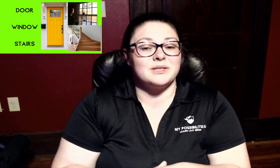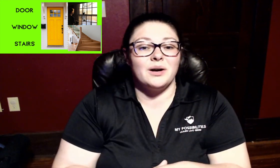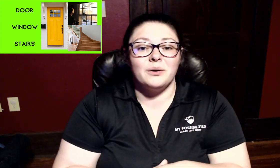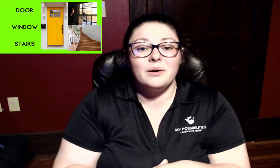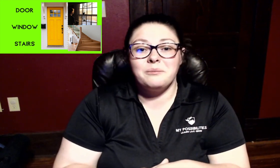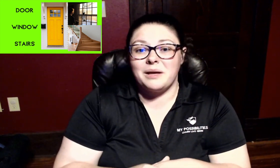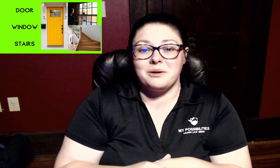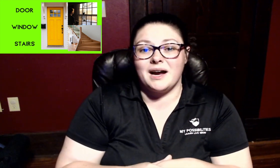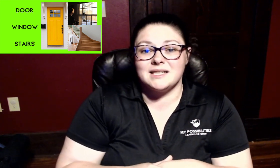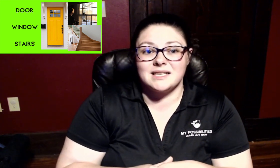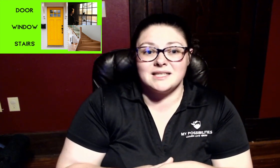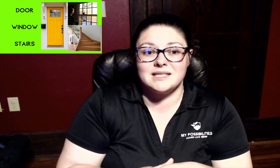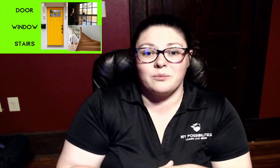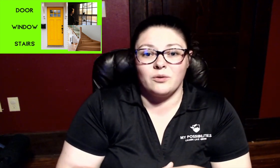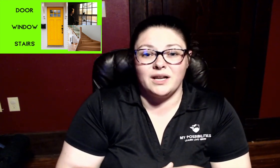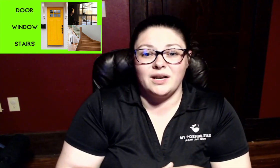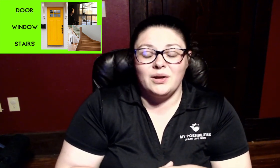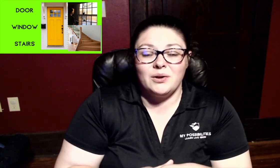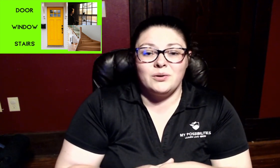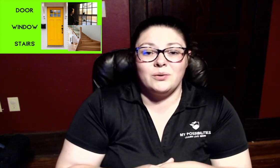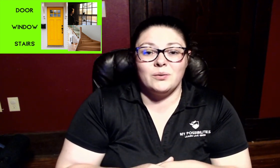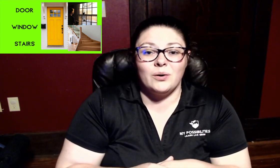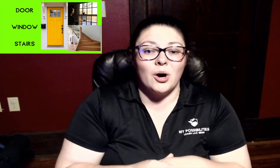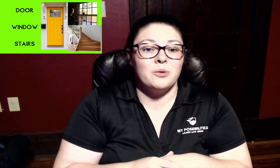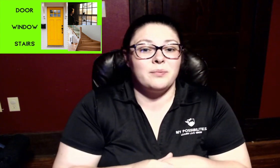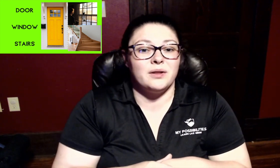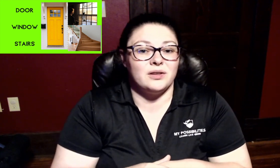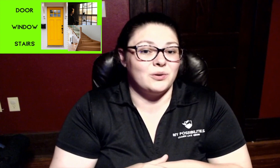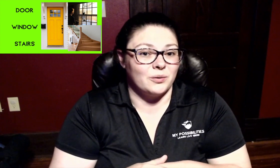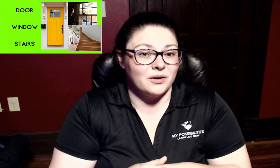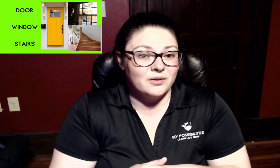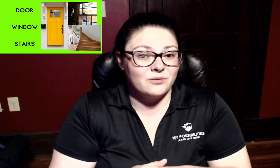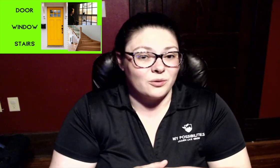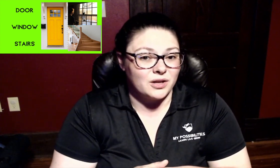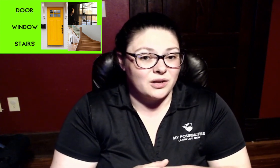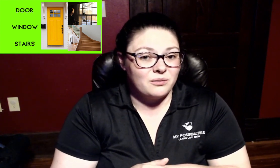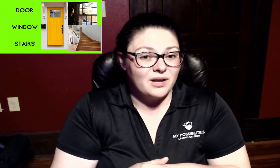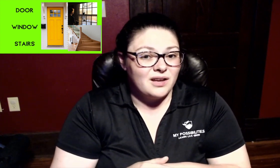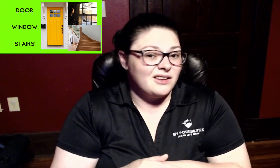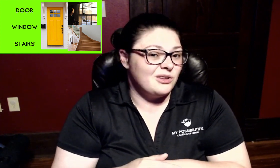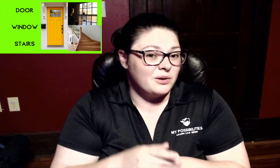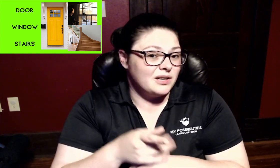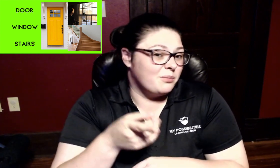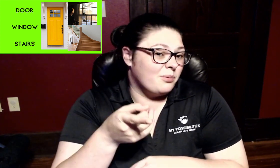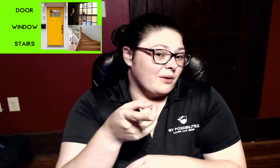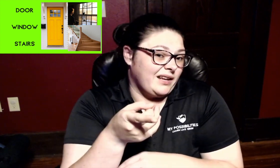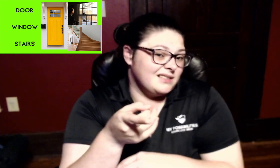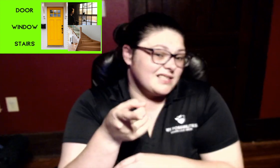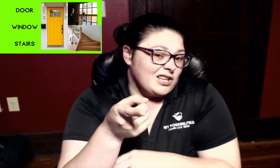So maybe you're asking someone to open the door for you. You could point and say,